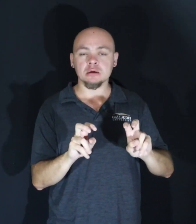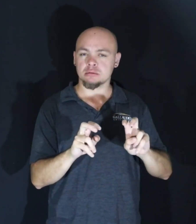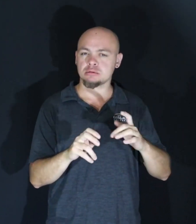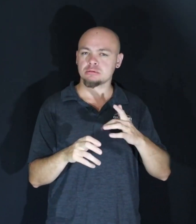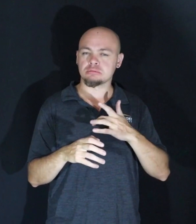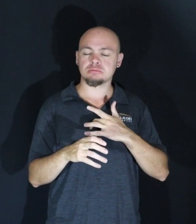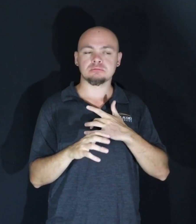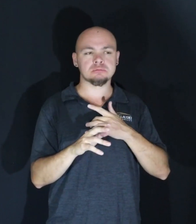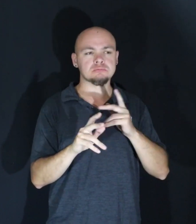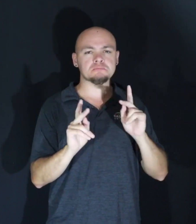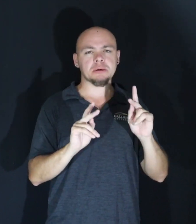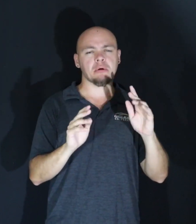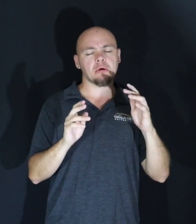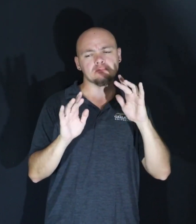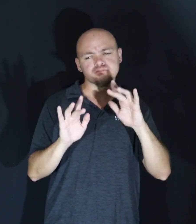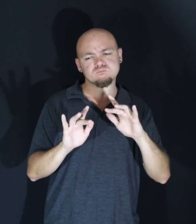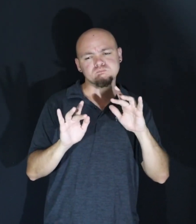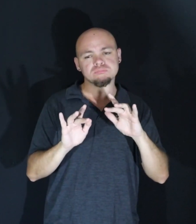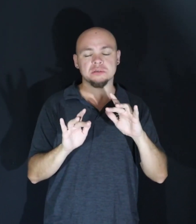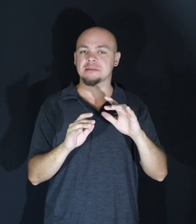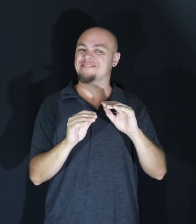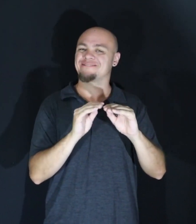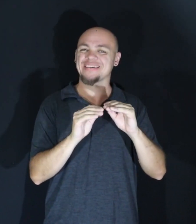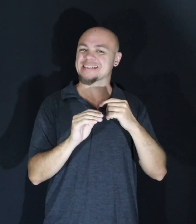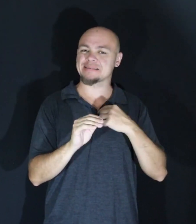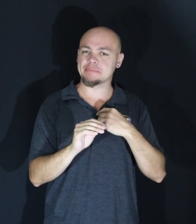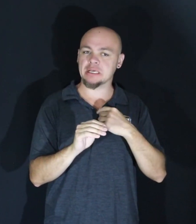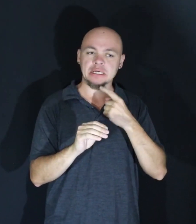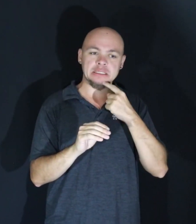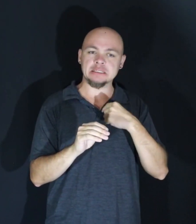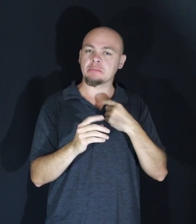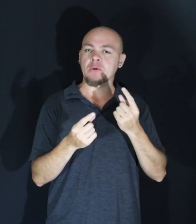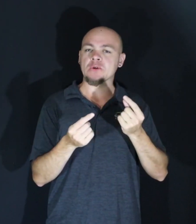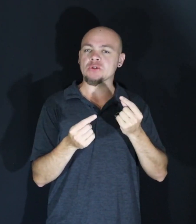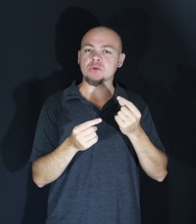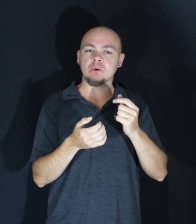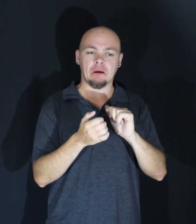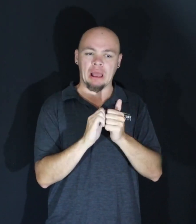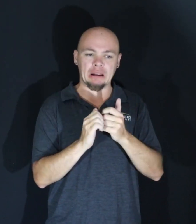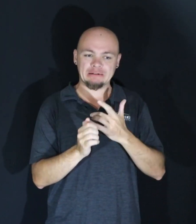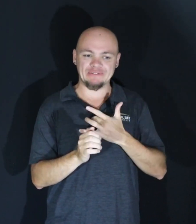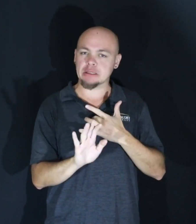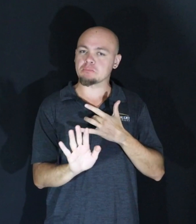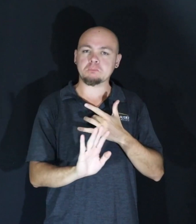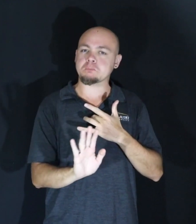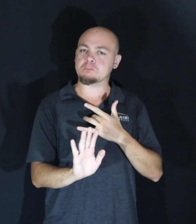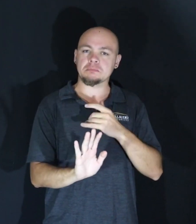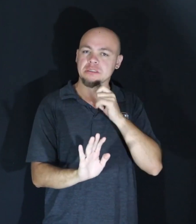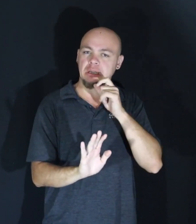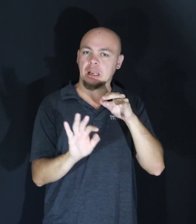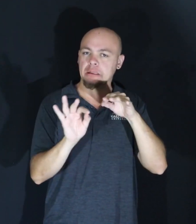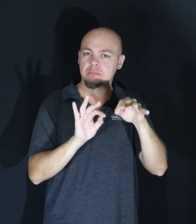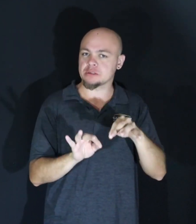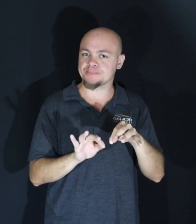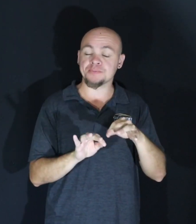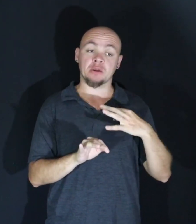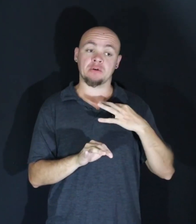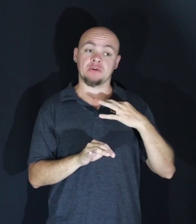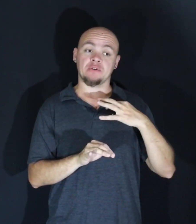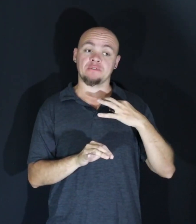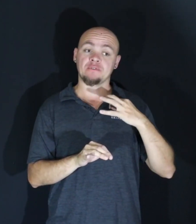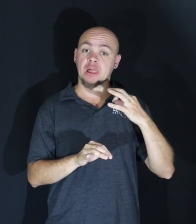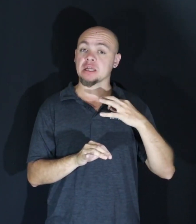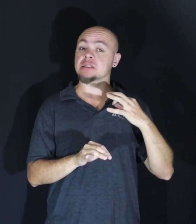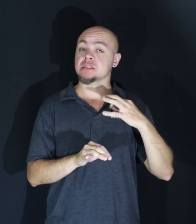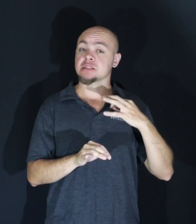compassionate presence of others. Nobody tried to fix me or tell me what to do or how to feel. The volunteers could also signpost